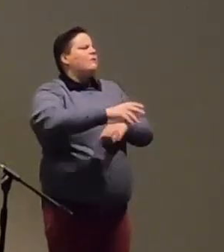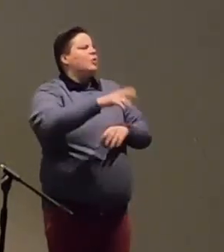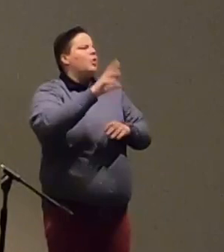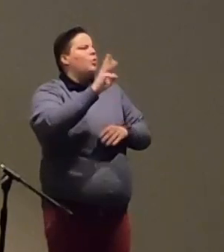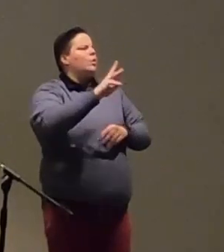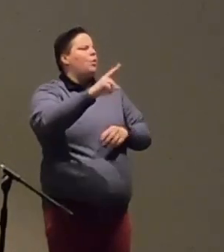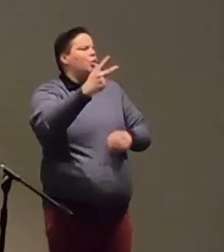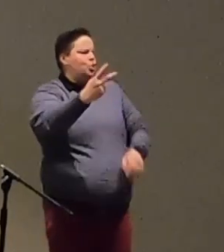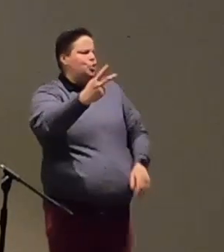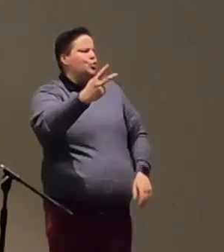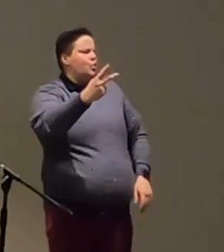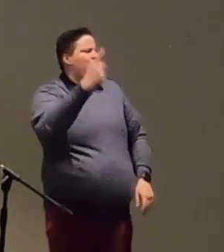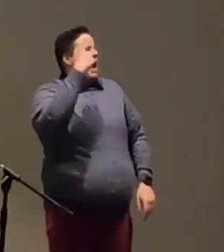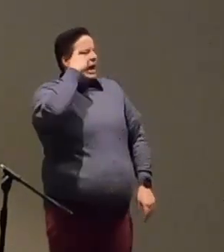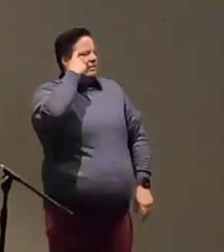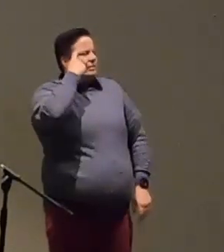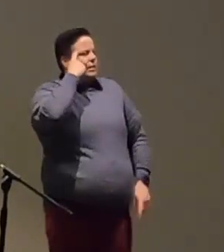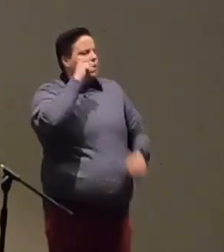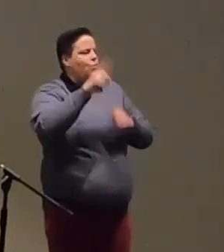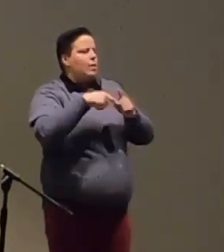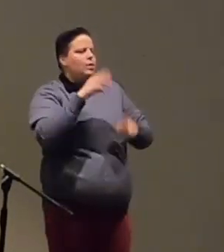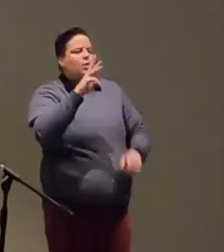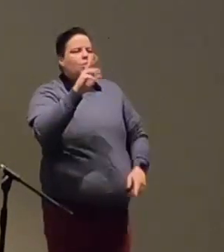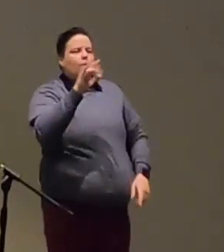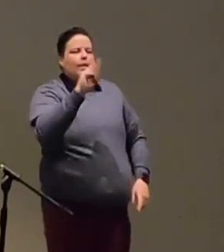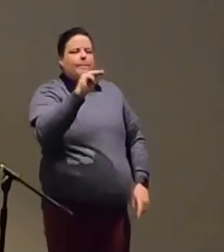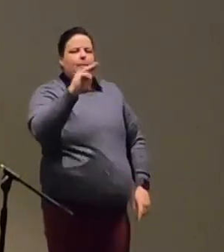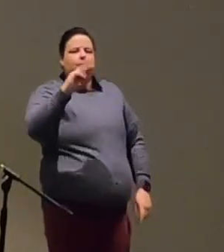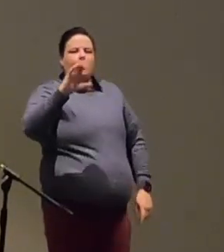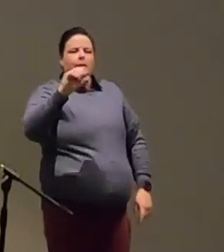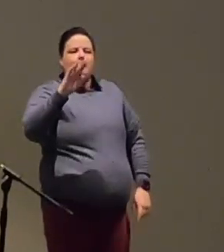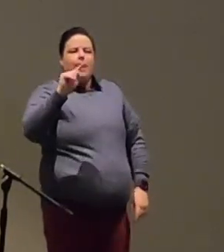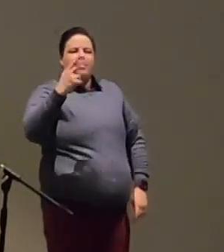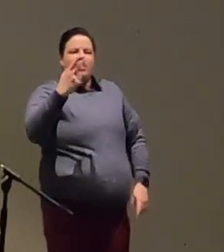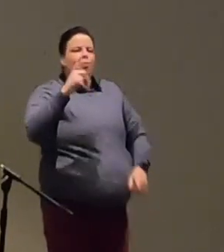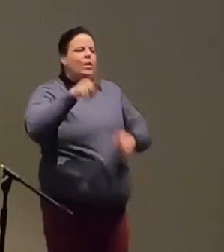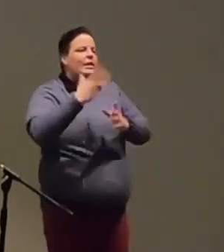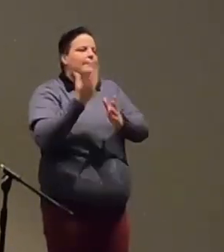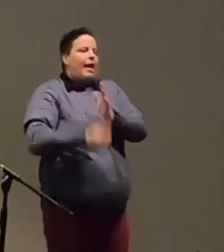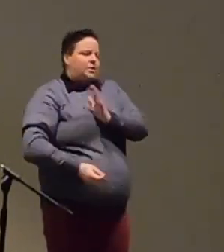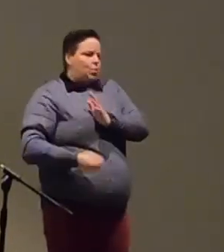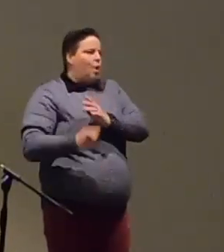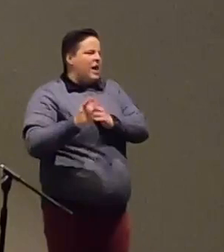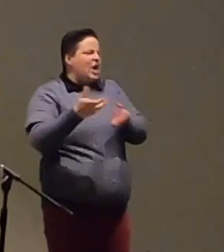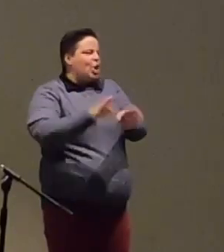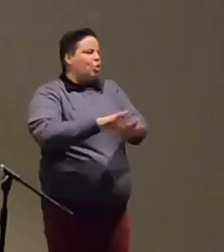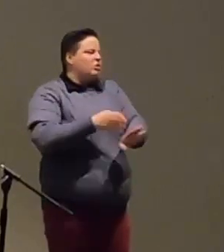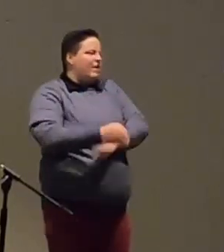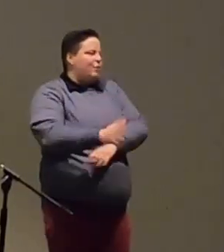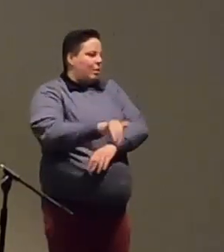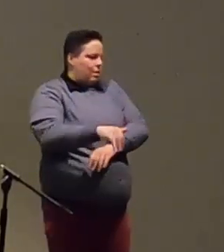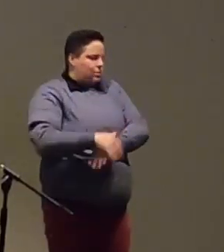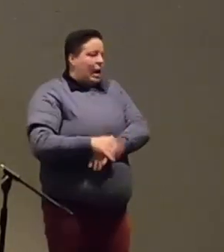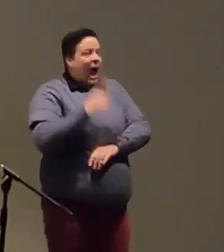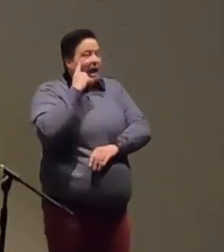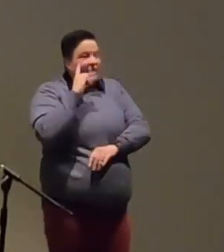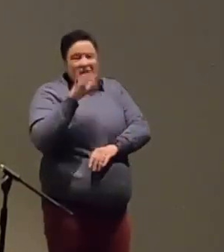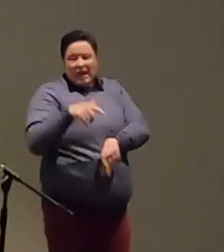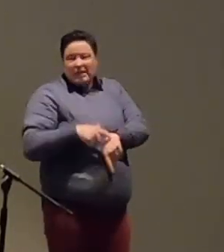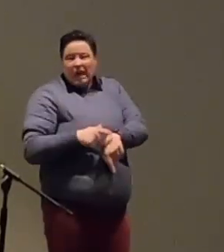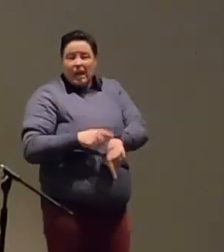War II. I think when William Macbeth passed away, it closed after that. But then, by